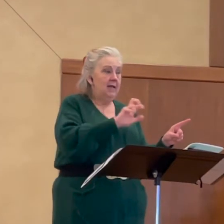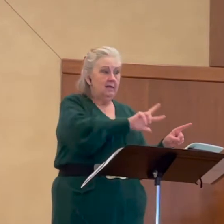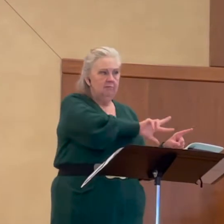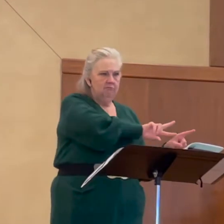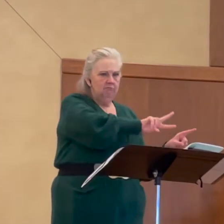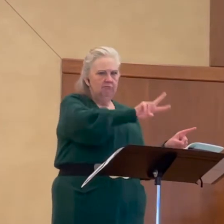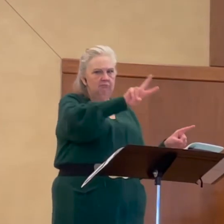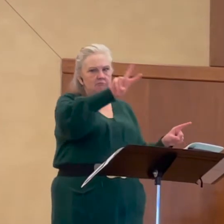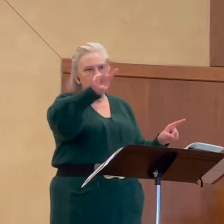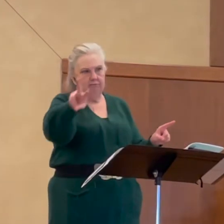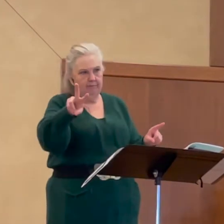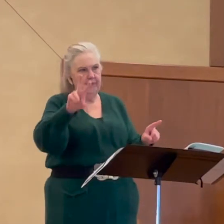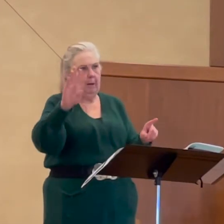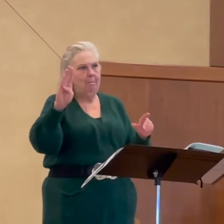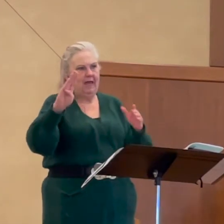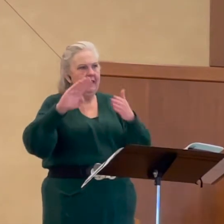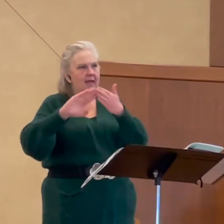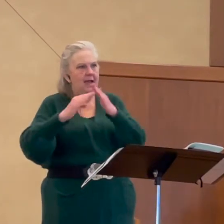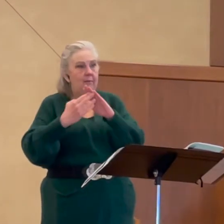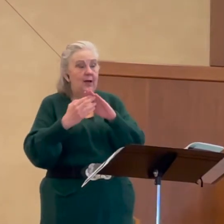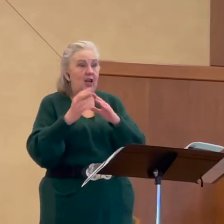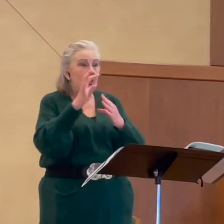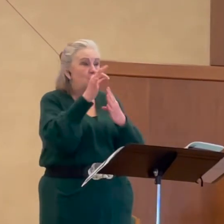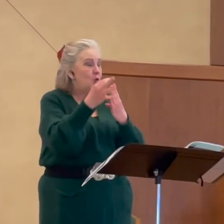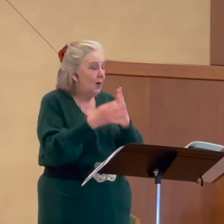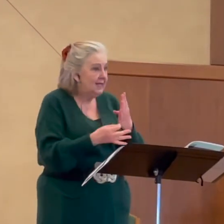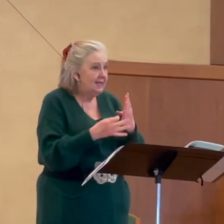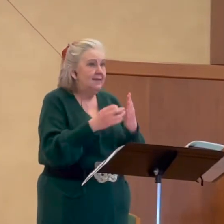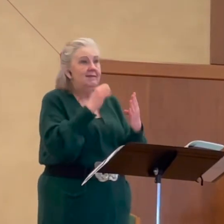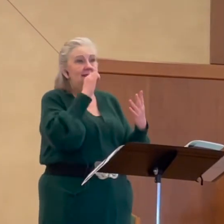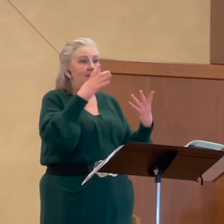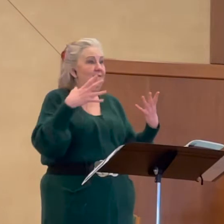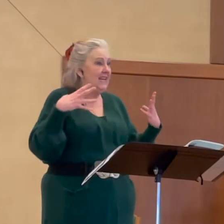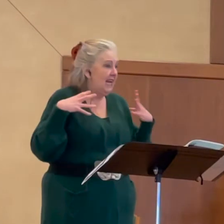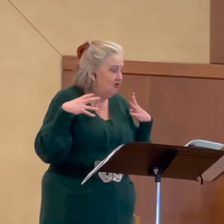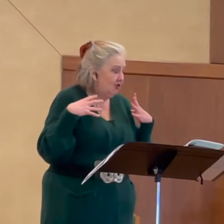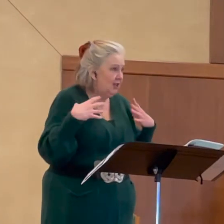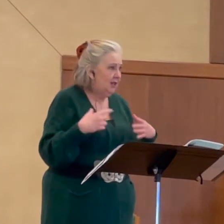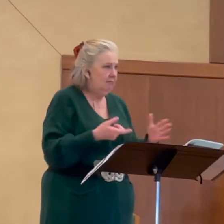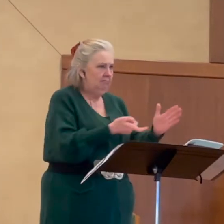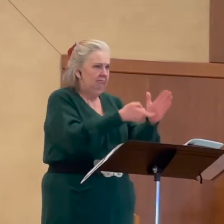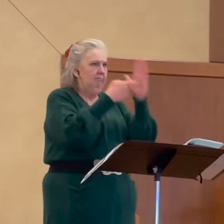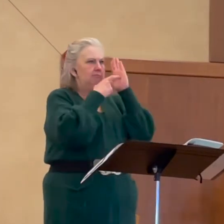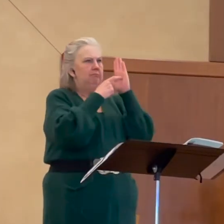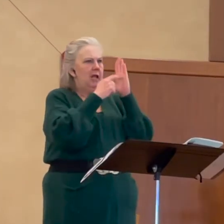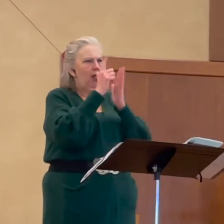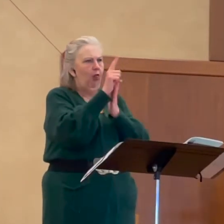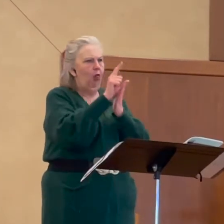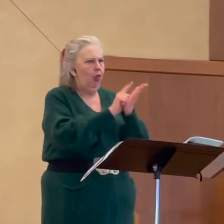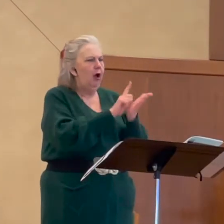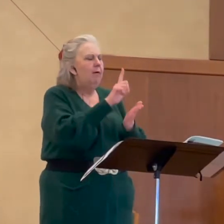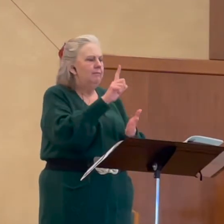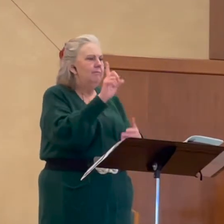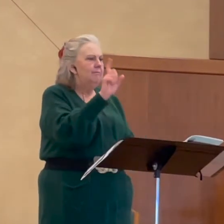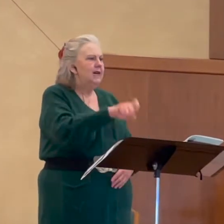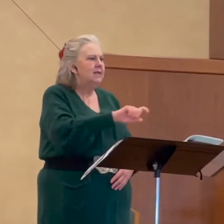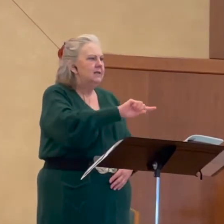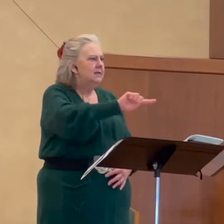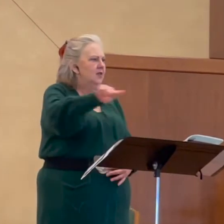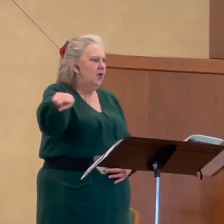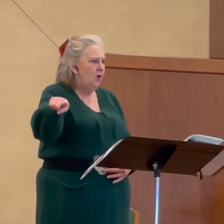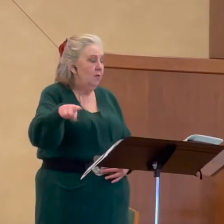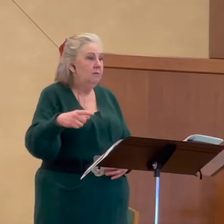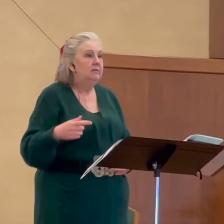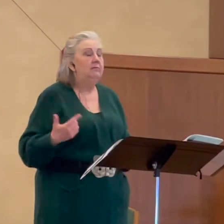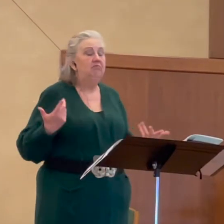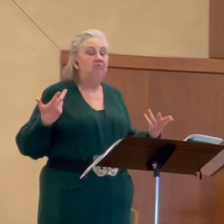Bethlehem. This was not a choice for them or a vacation. It was the law that said, you must go. And so they